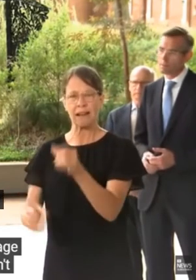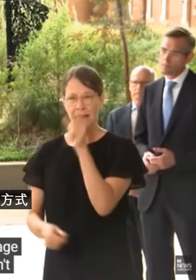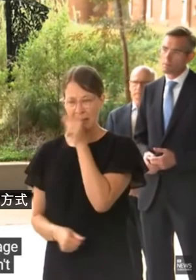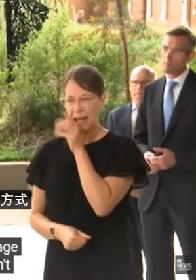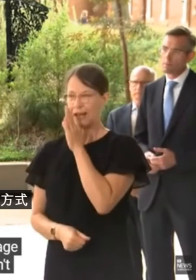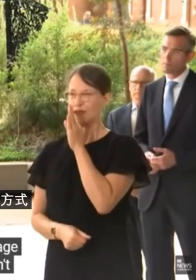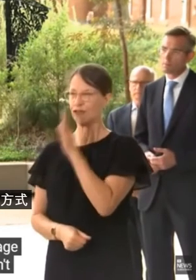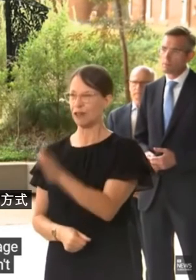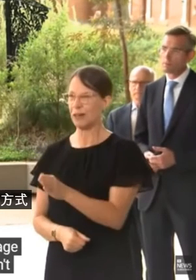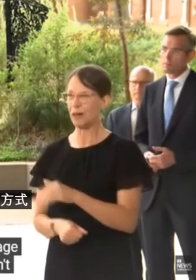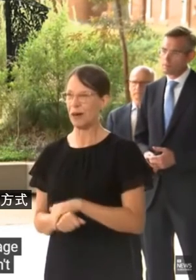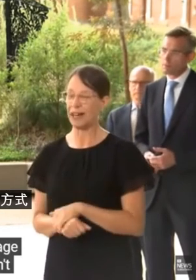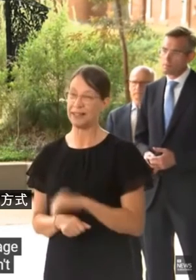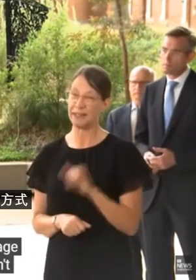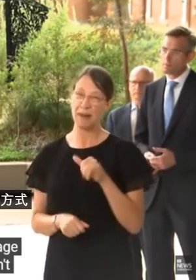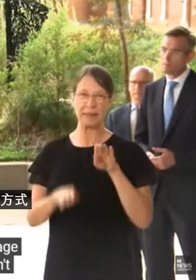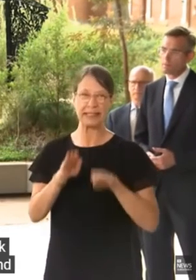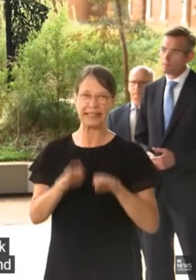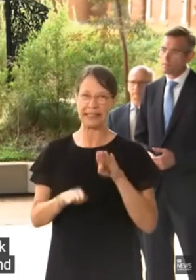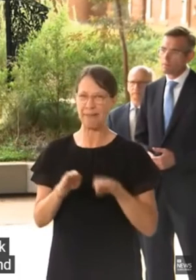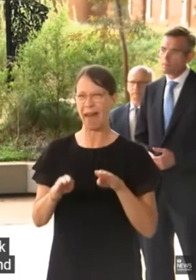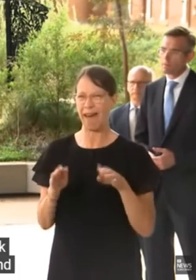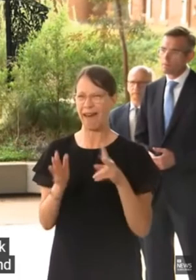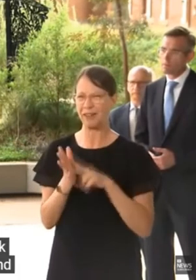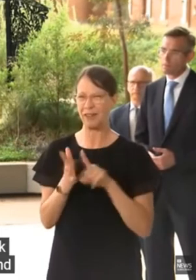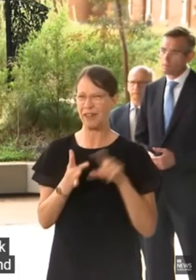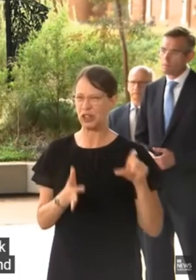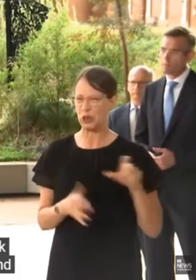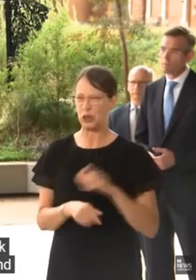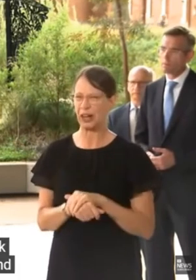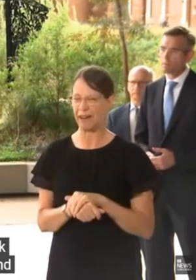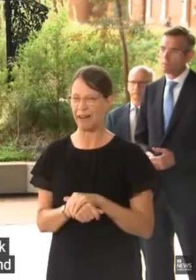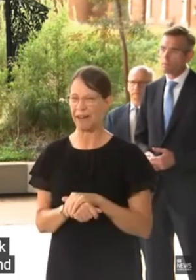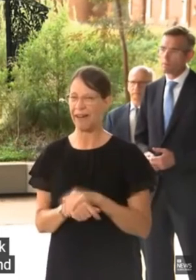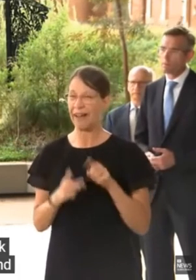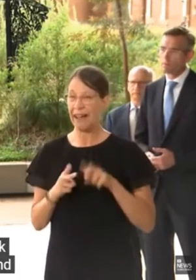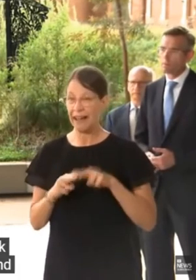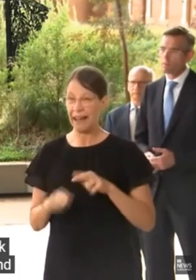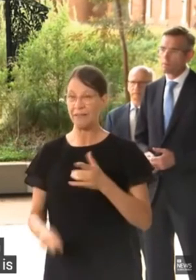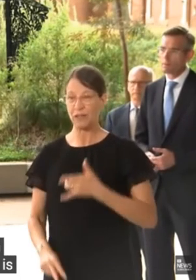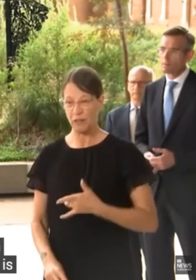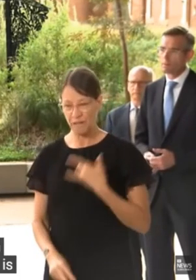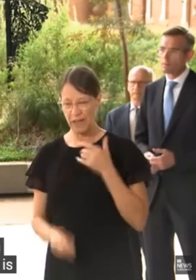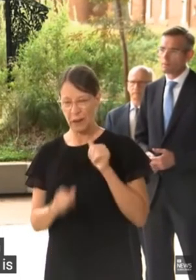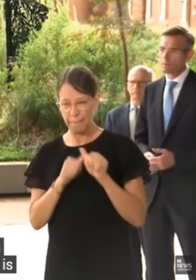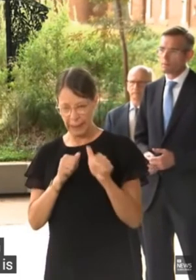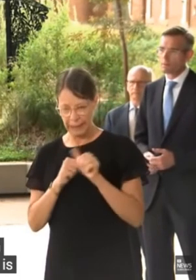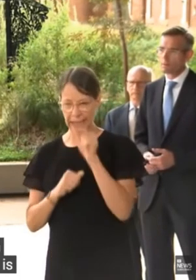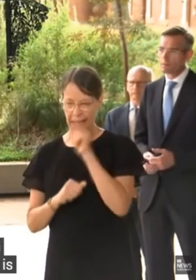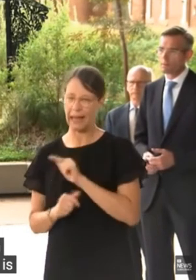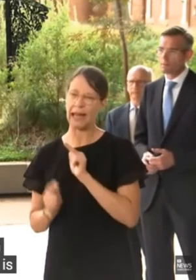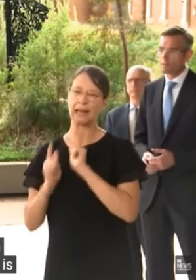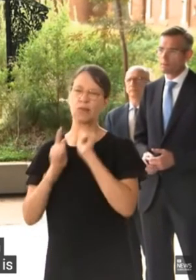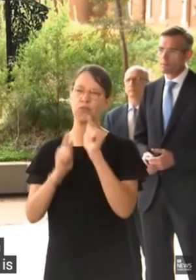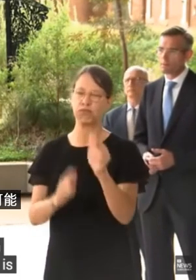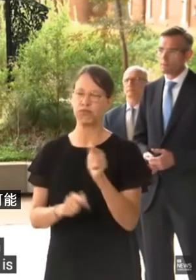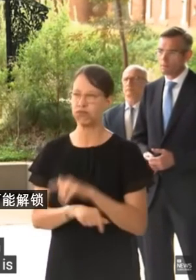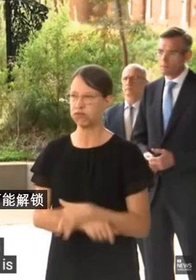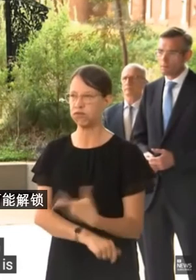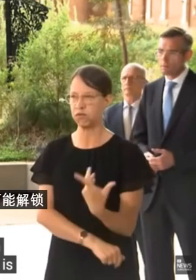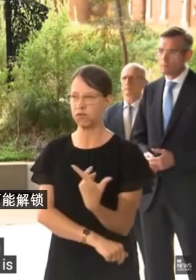think it's just the way you say it. And ultimately, we know that reinfection in the short term